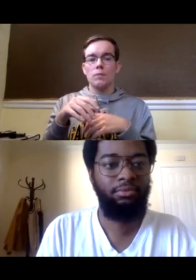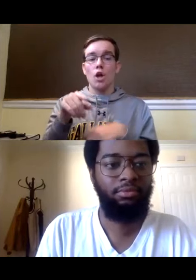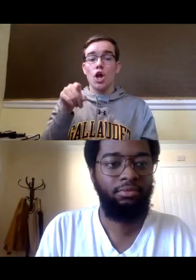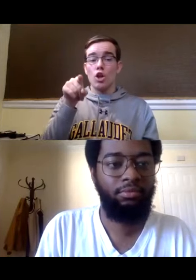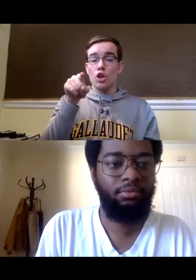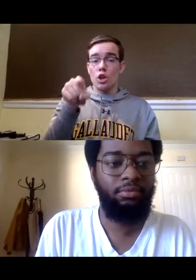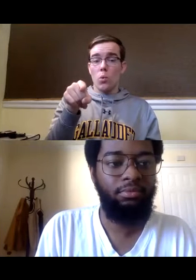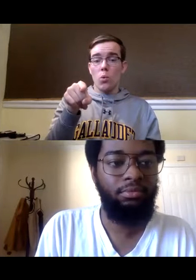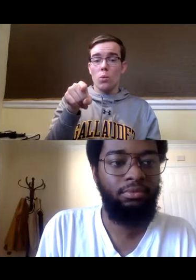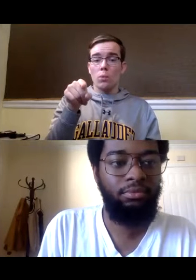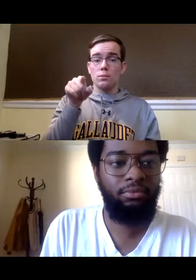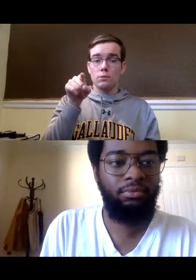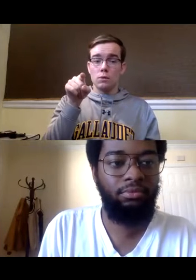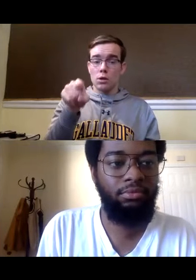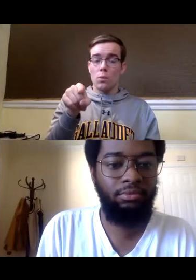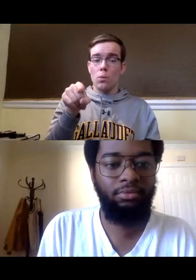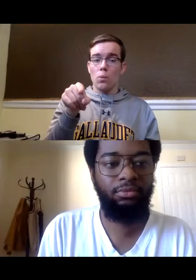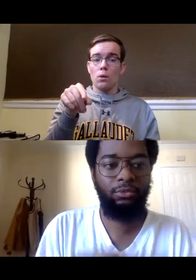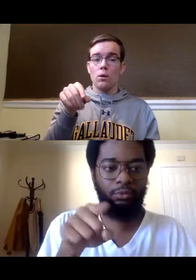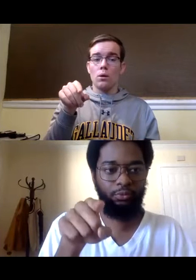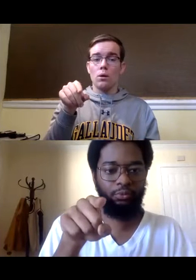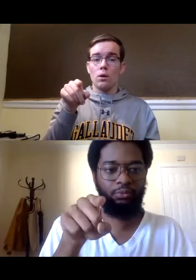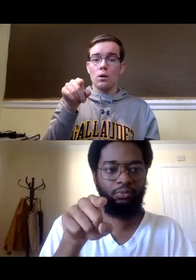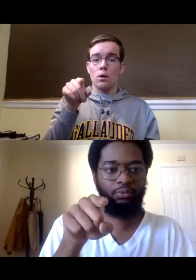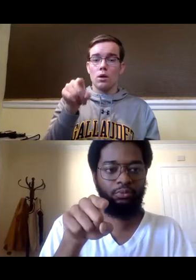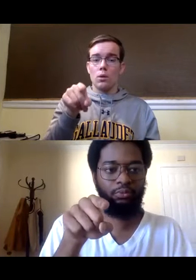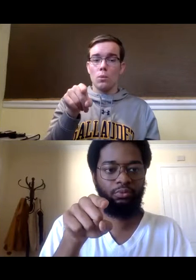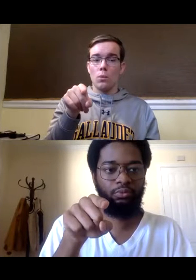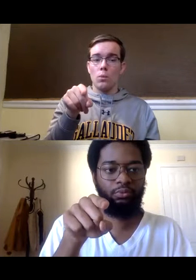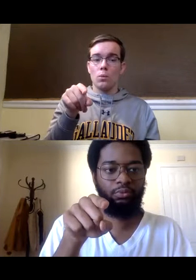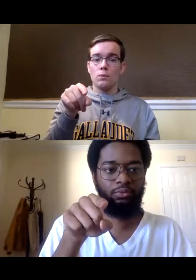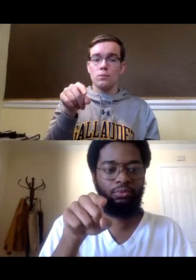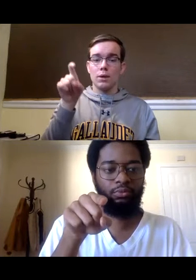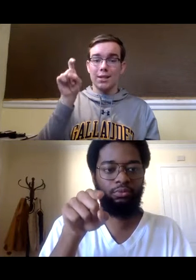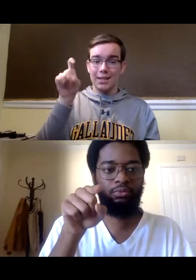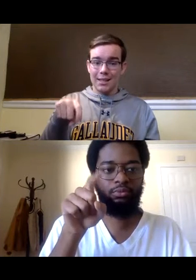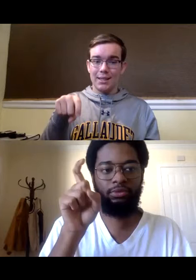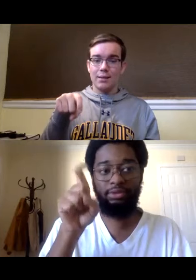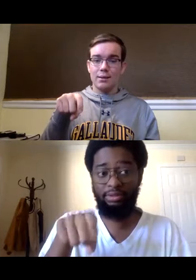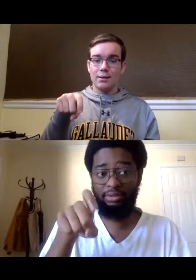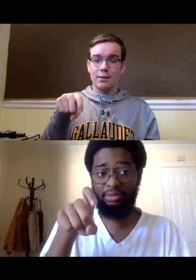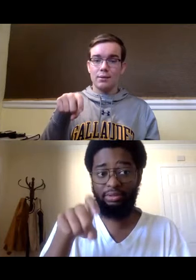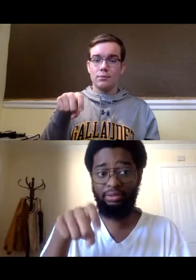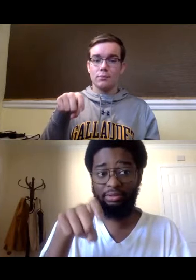For the next sentence, it's do with eyebrows raised,